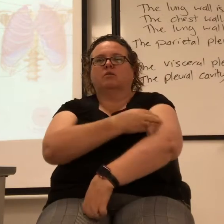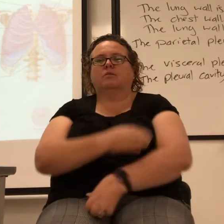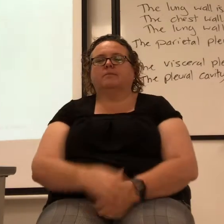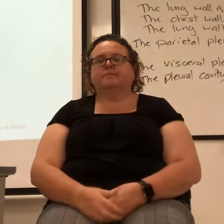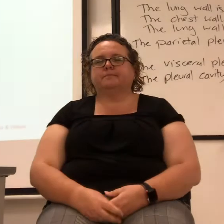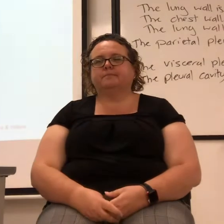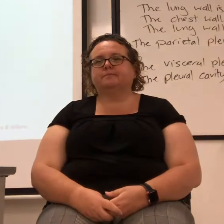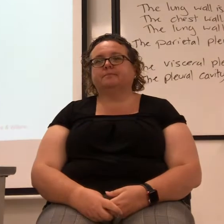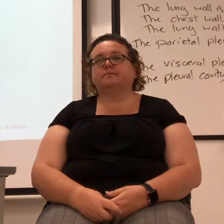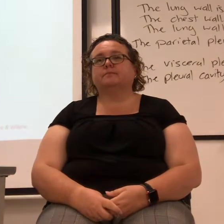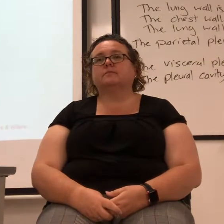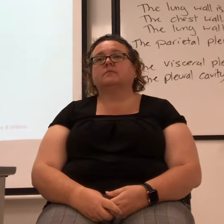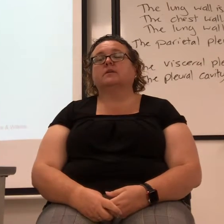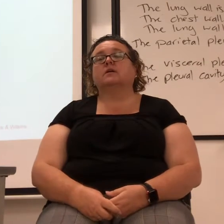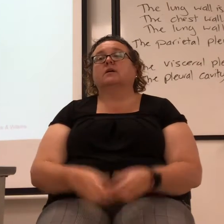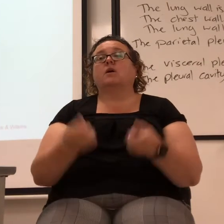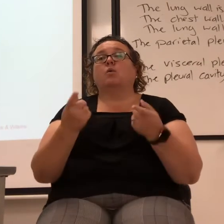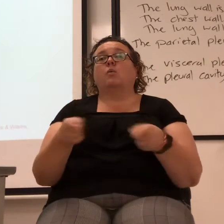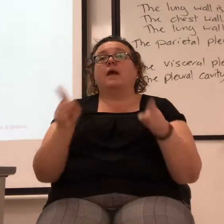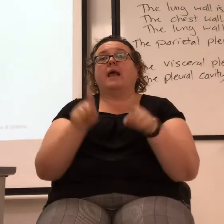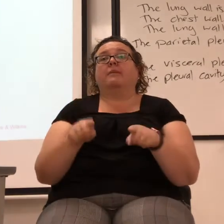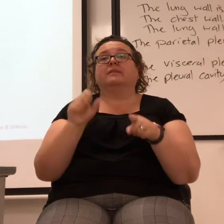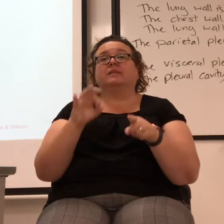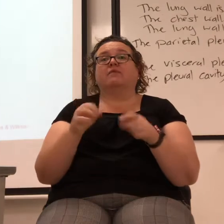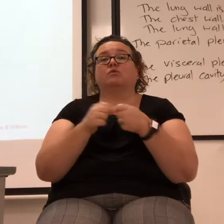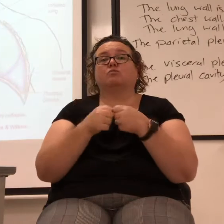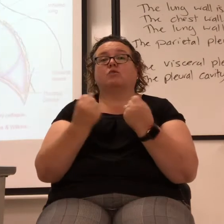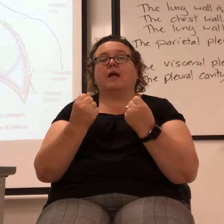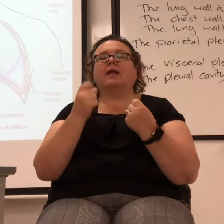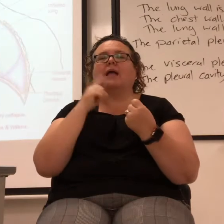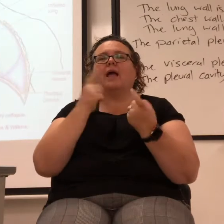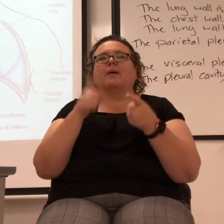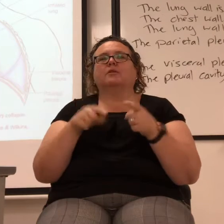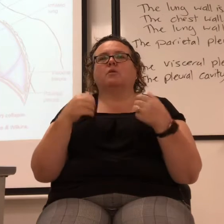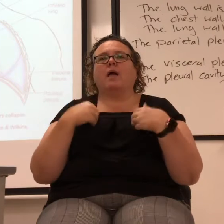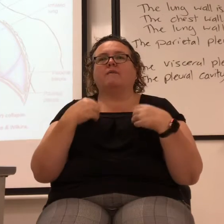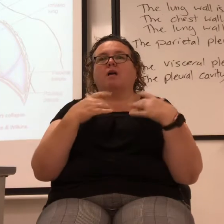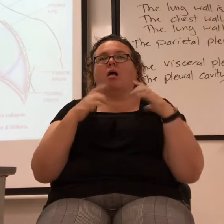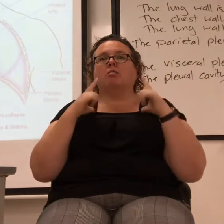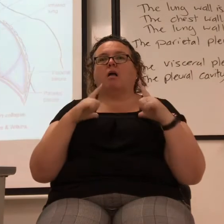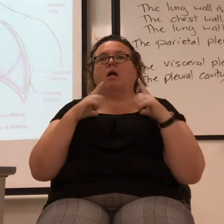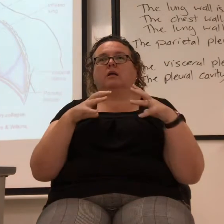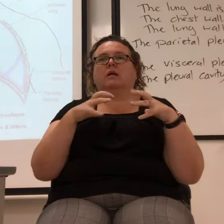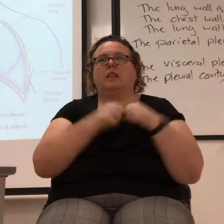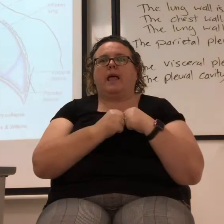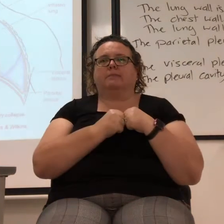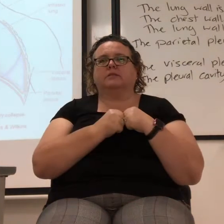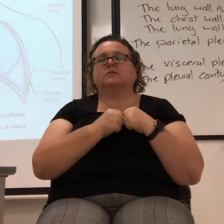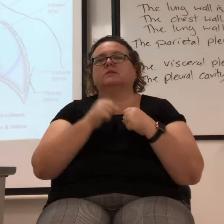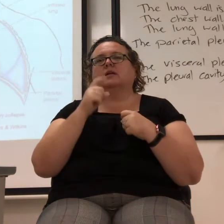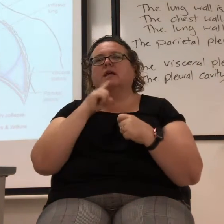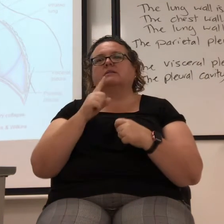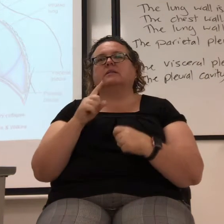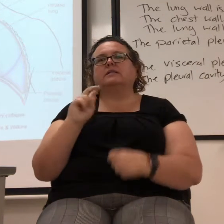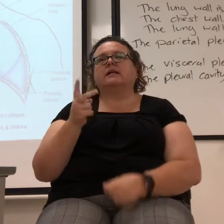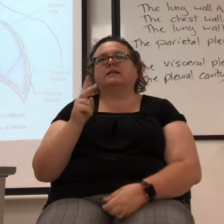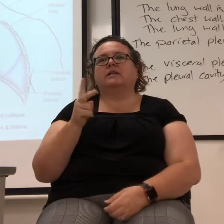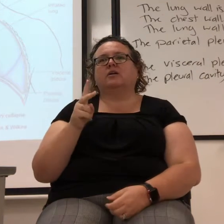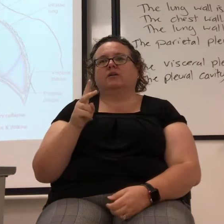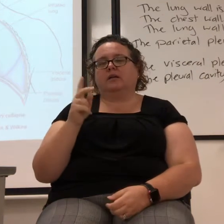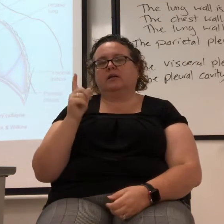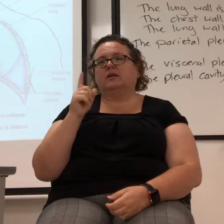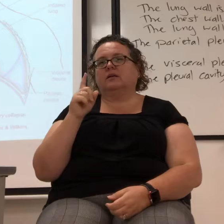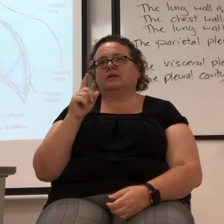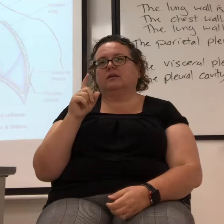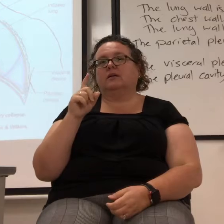slide. Here's what happens if you break that seal. You get a collapsed lung. Fancy way of saying it is secondary atelectasis,